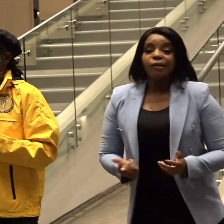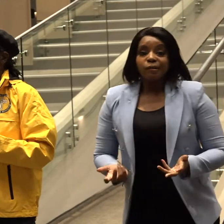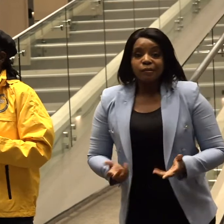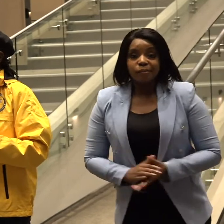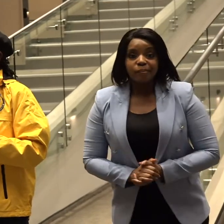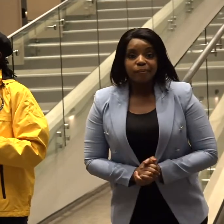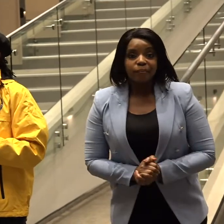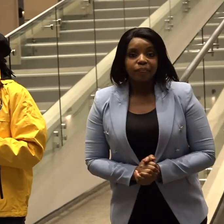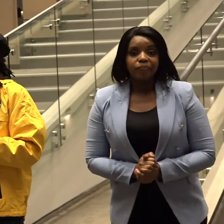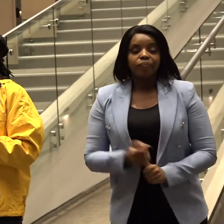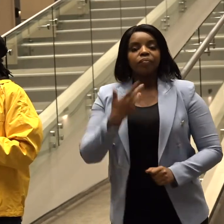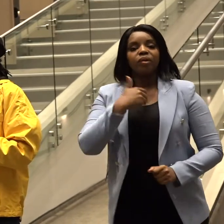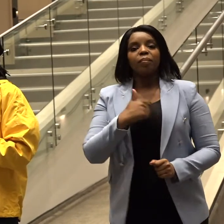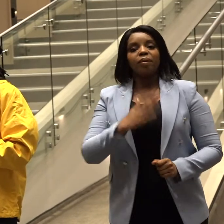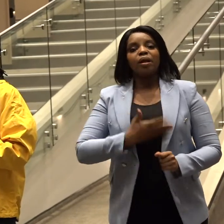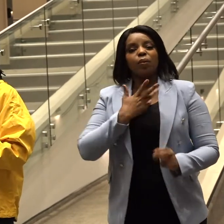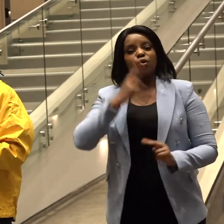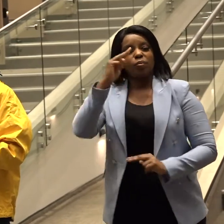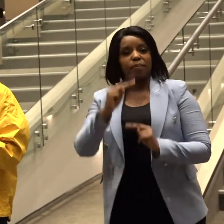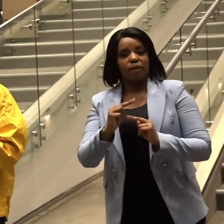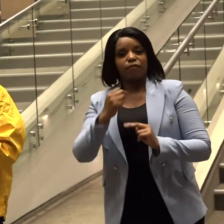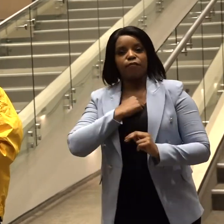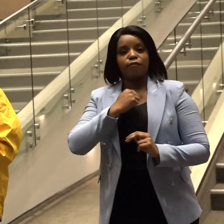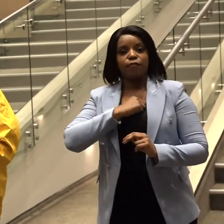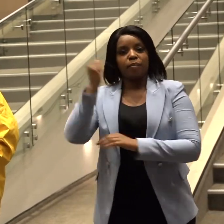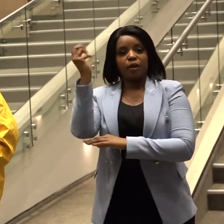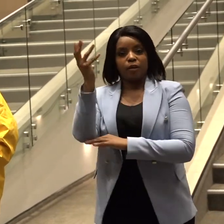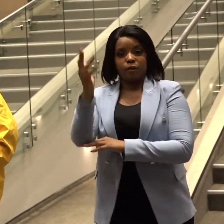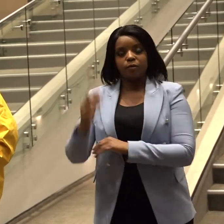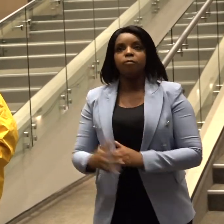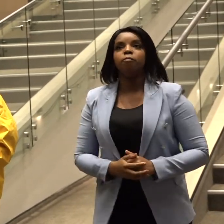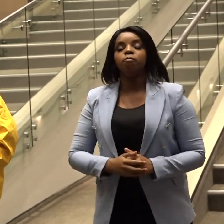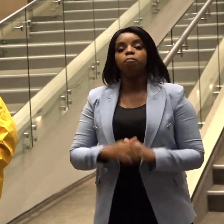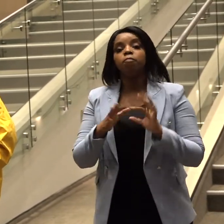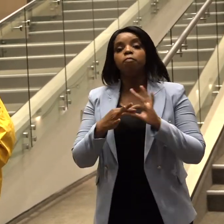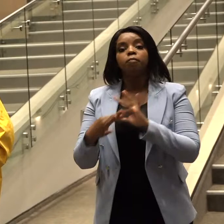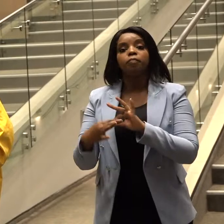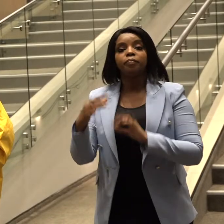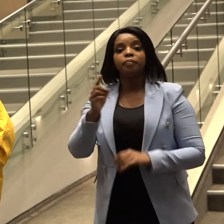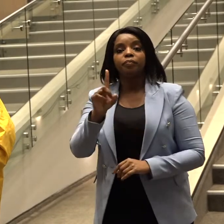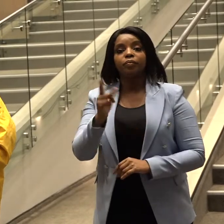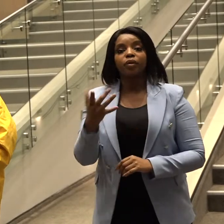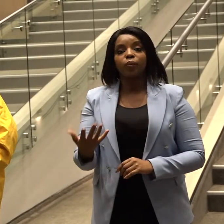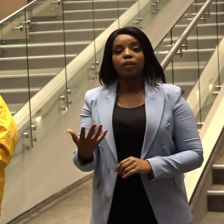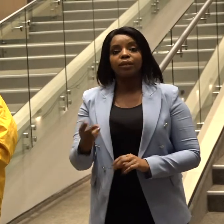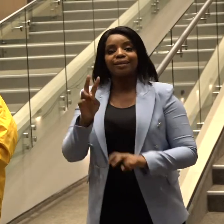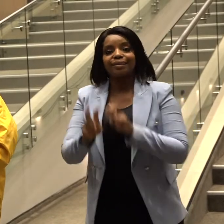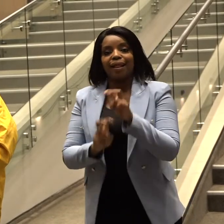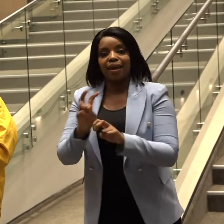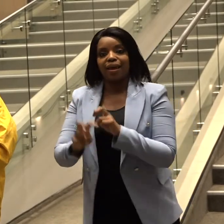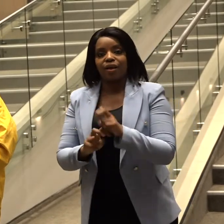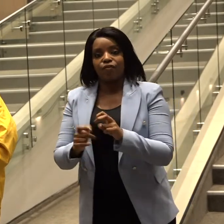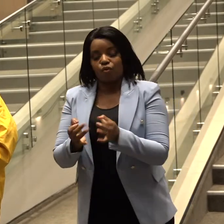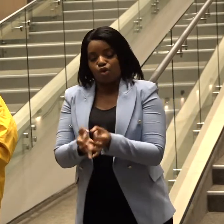I just want to be brief about what I'm going to say it's about feeling of the cables